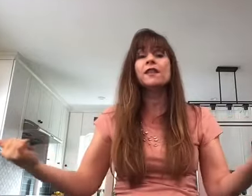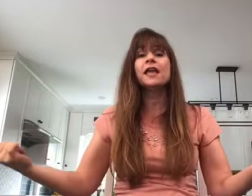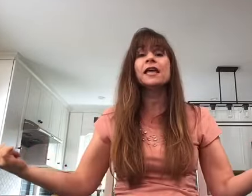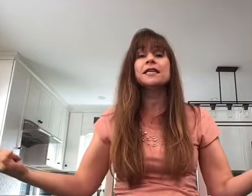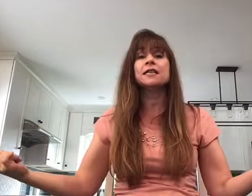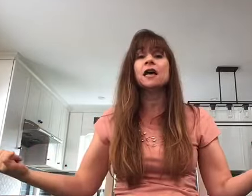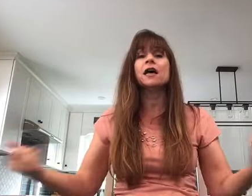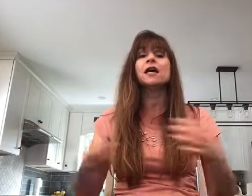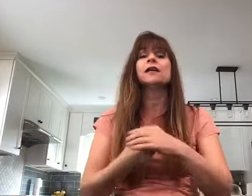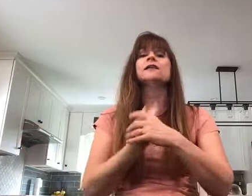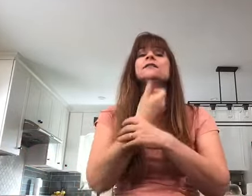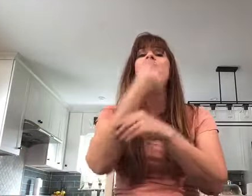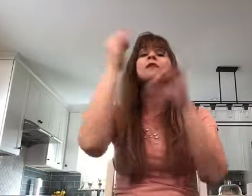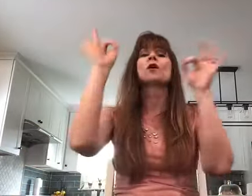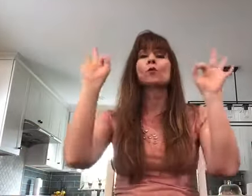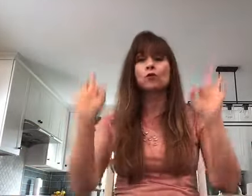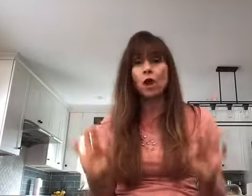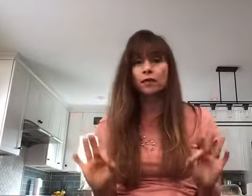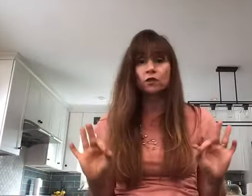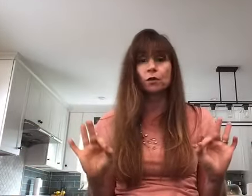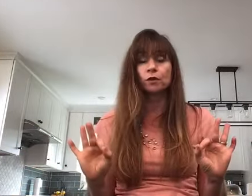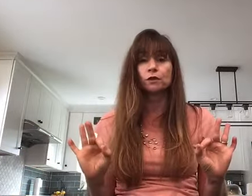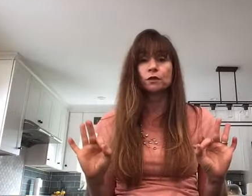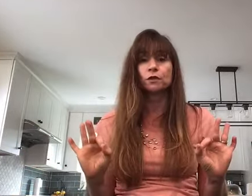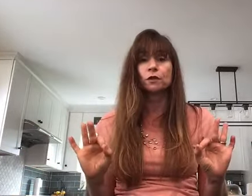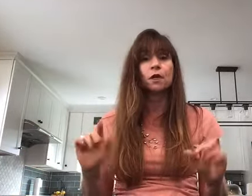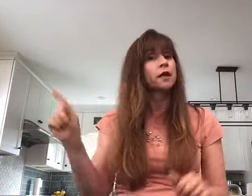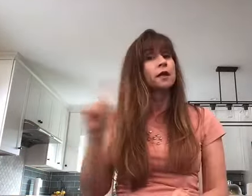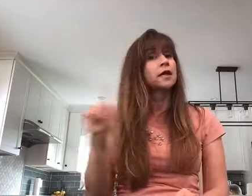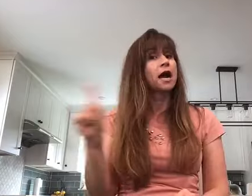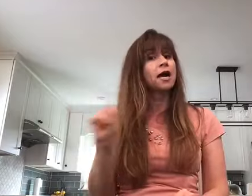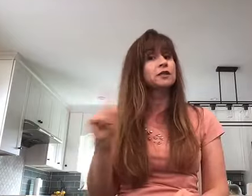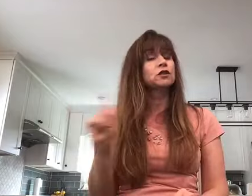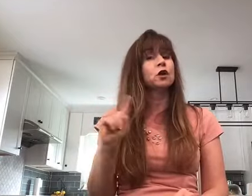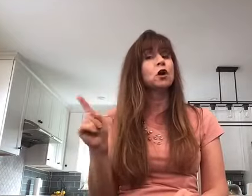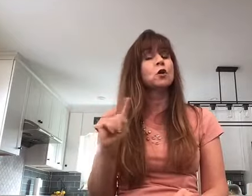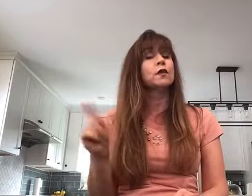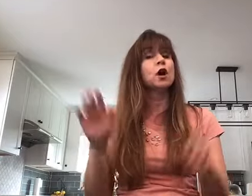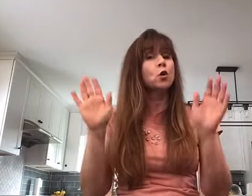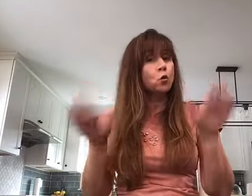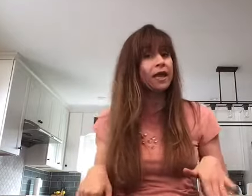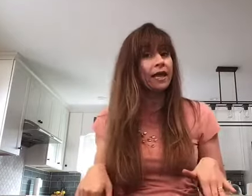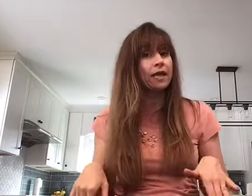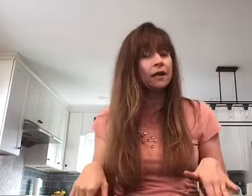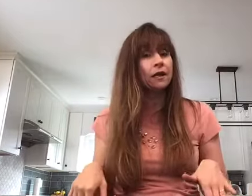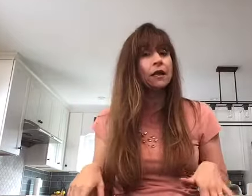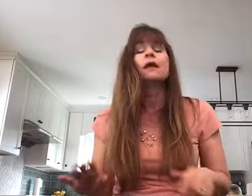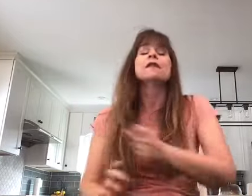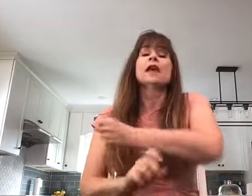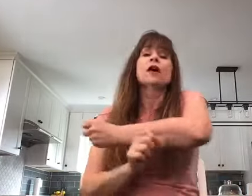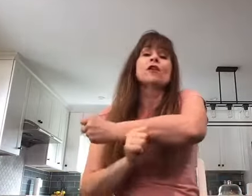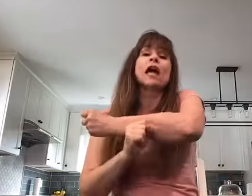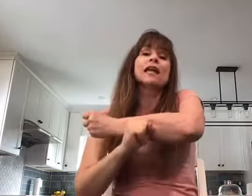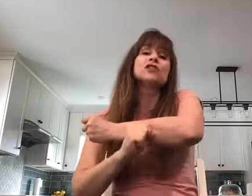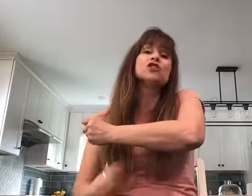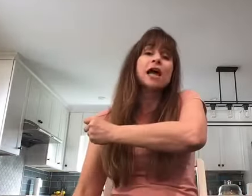Everything he does prospers. Not so the wicked. They are like